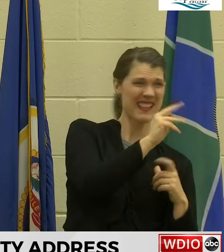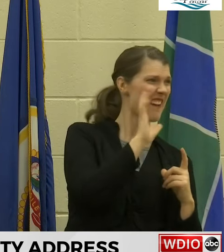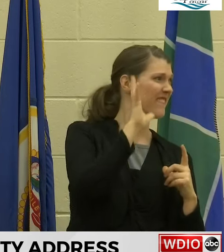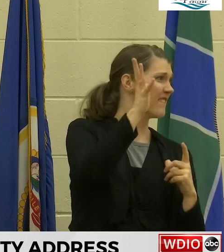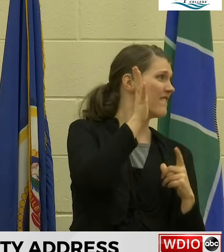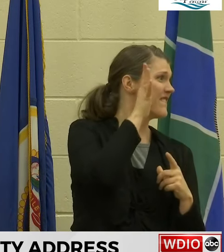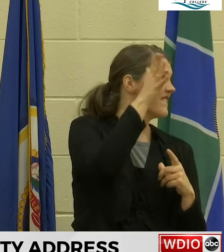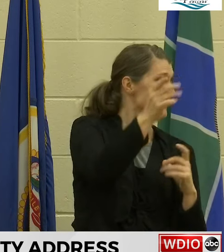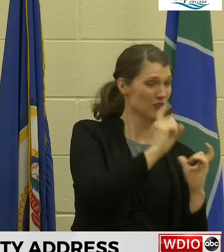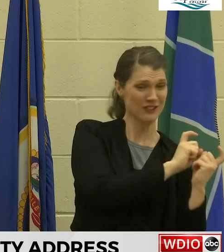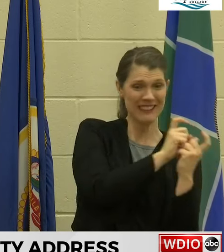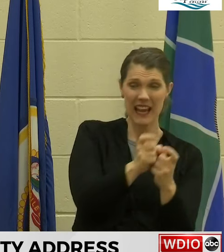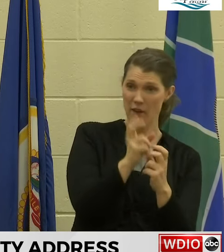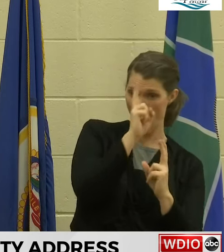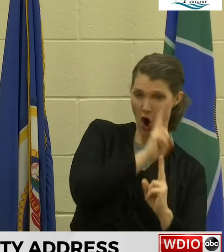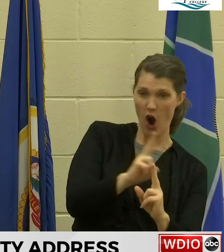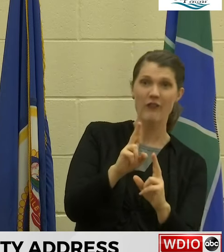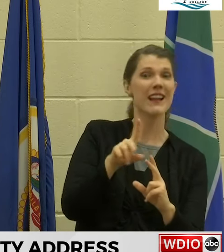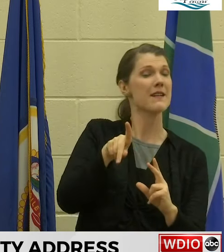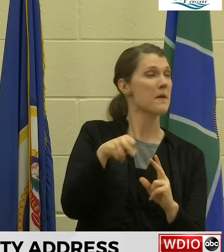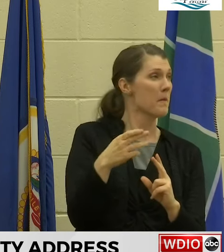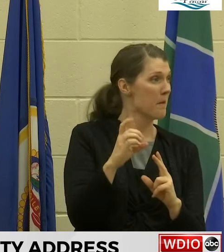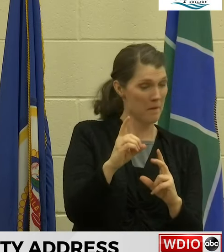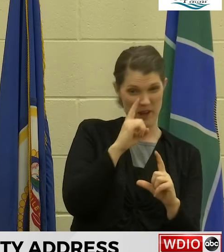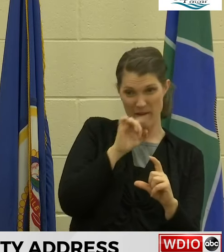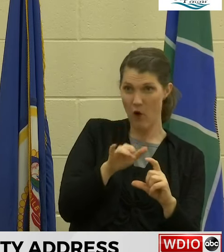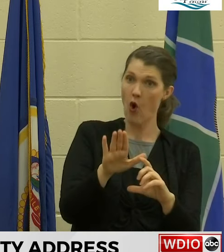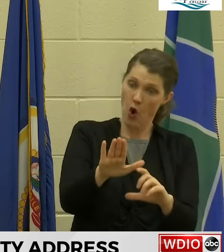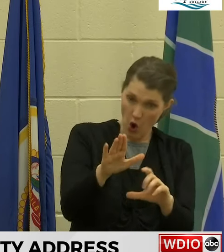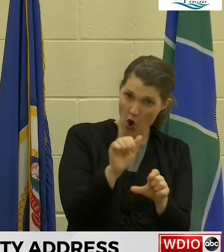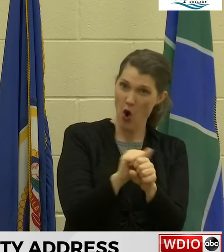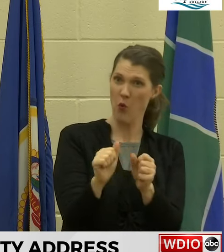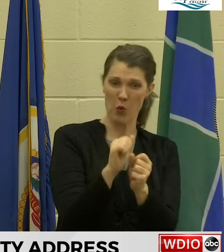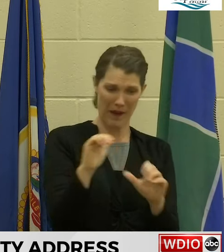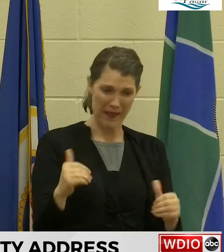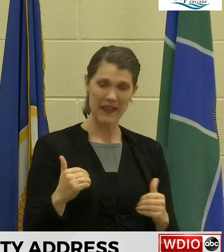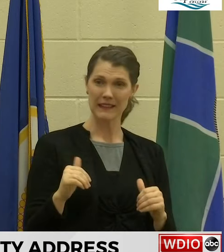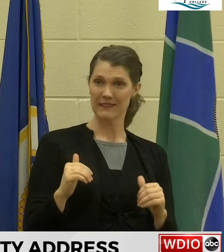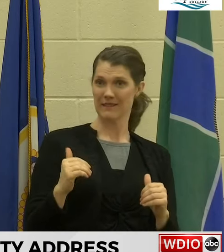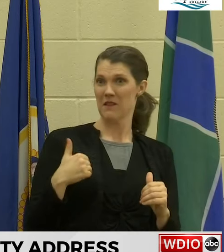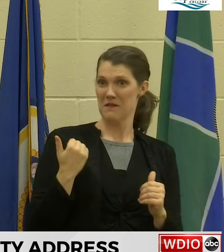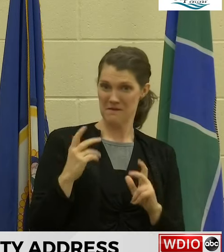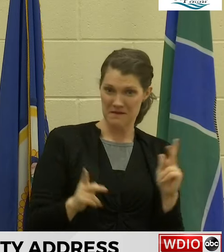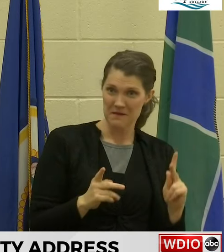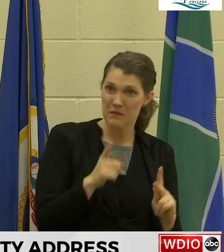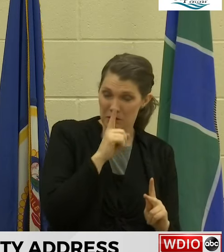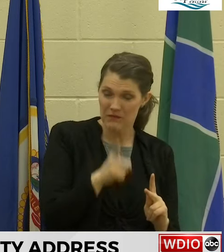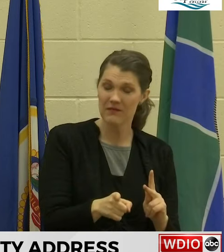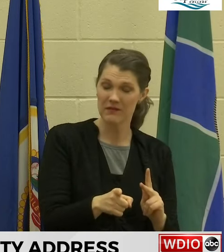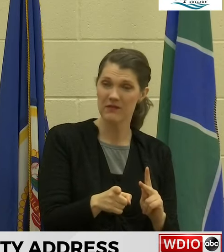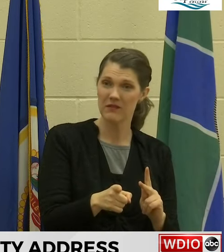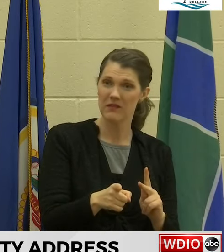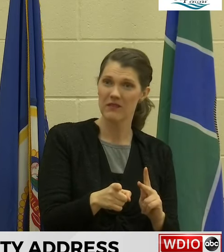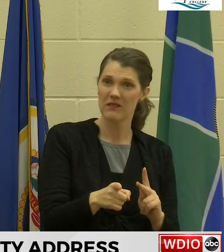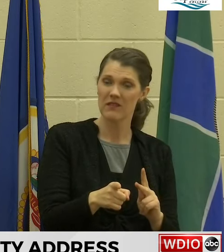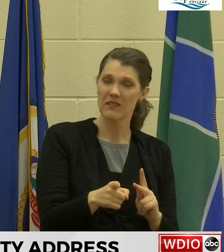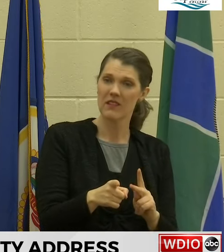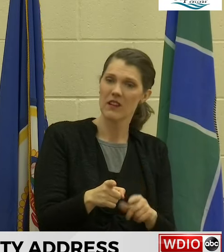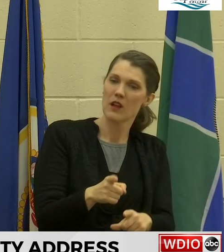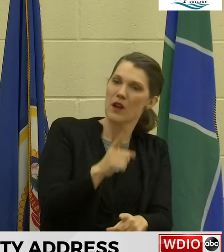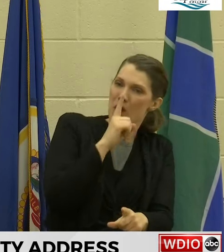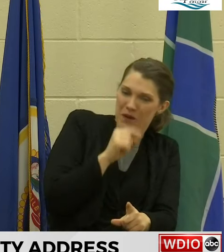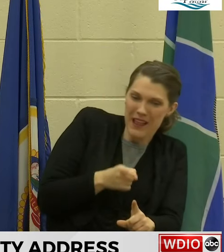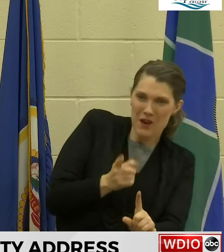an honorary doctorate for her life work with young people and for her calling us to look beyond